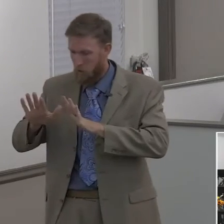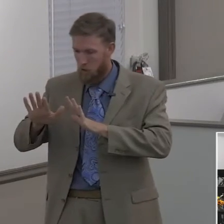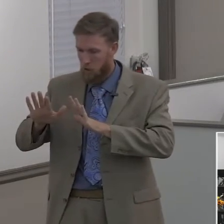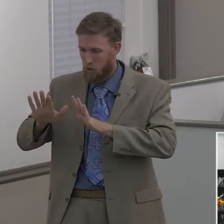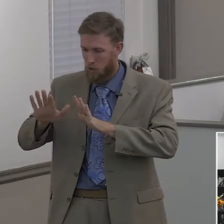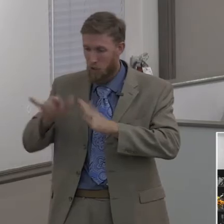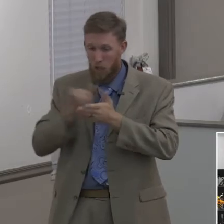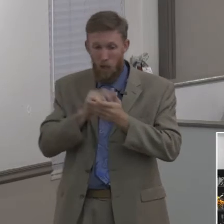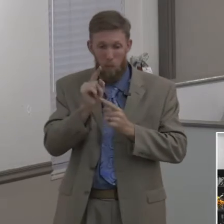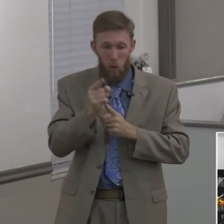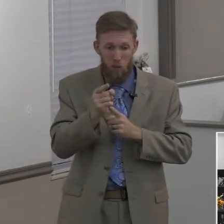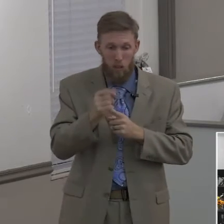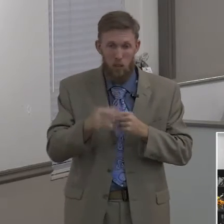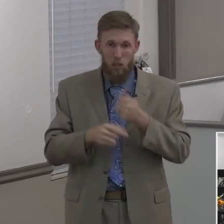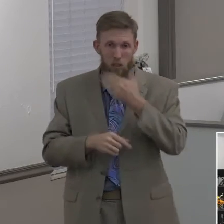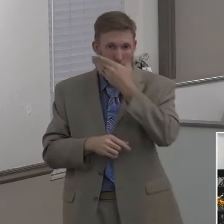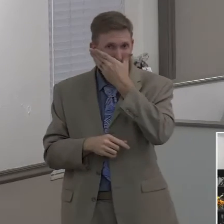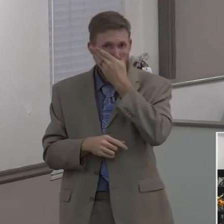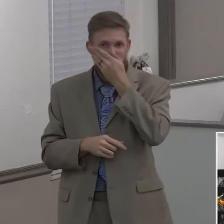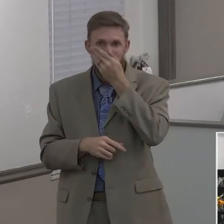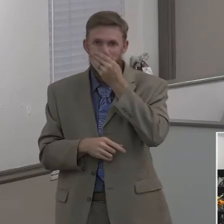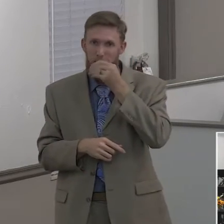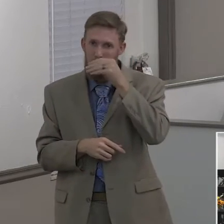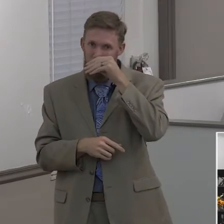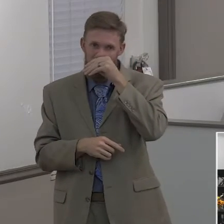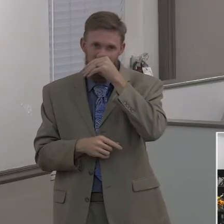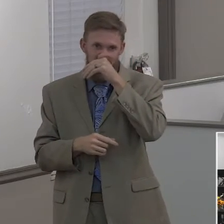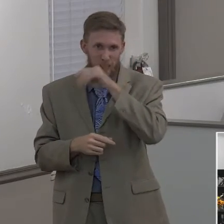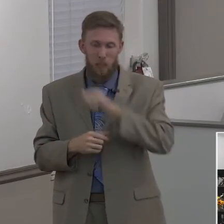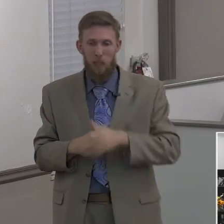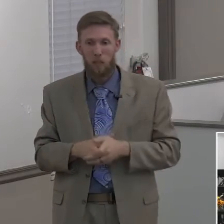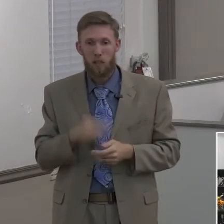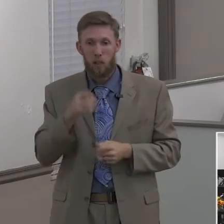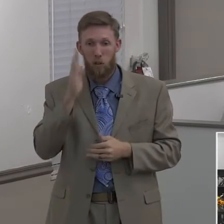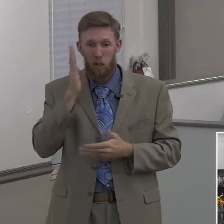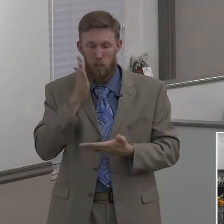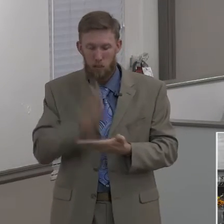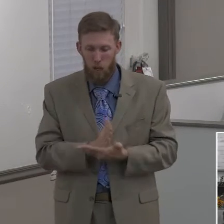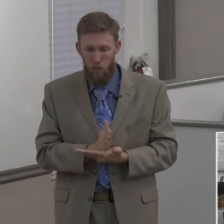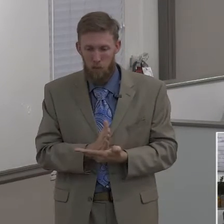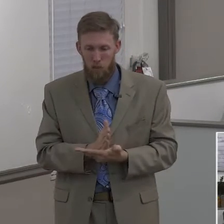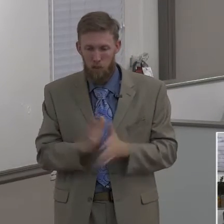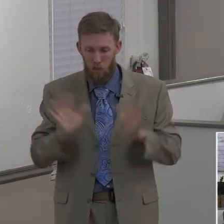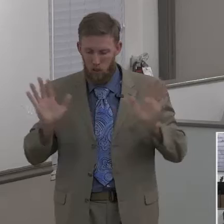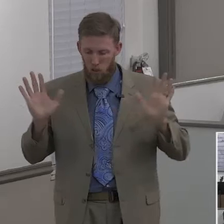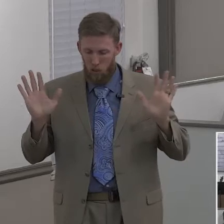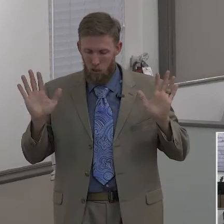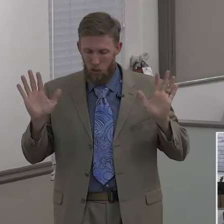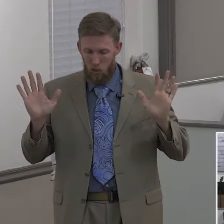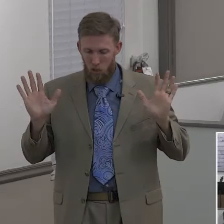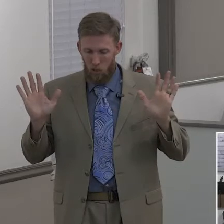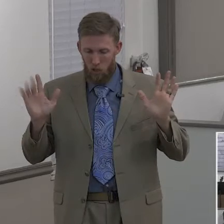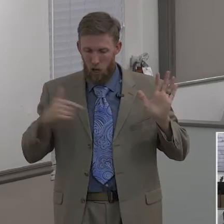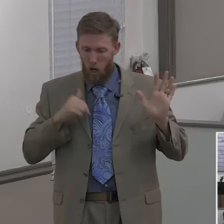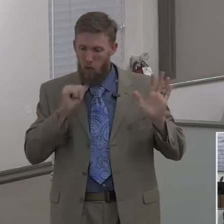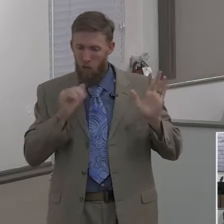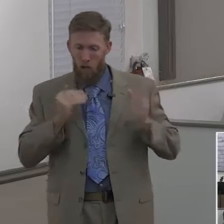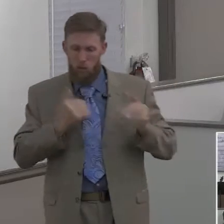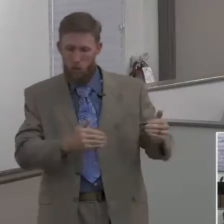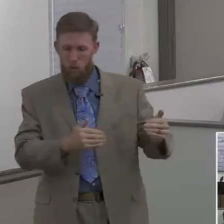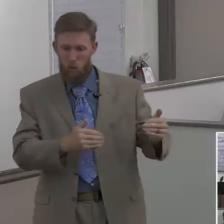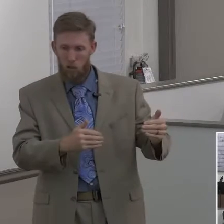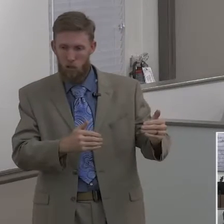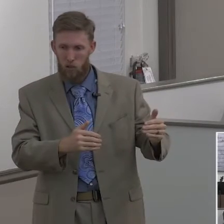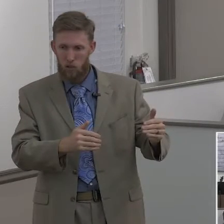And the moment you do that, I'm going to stop. Stop. I'm not going there.